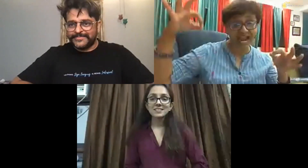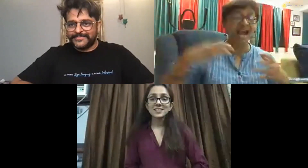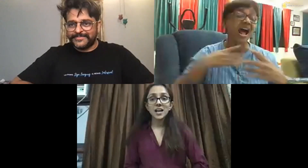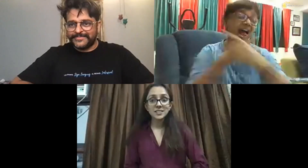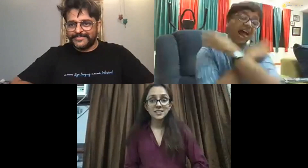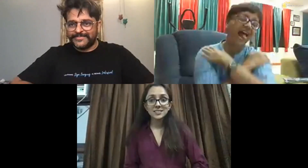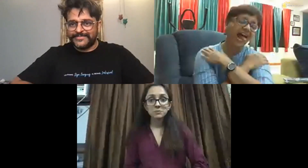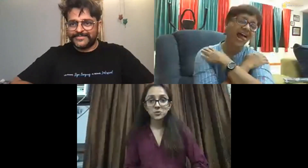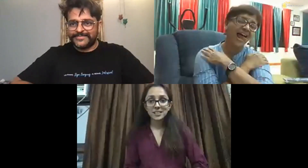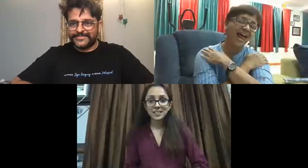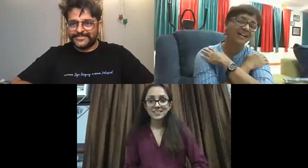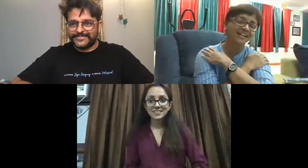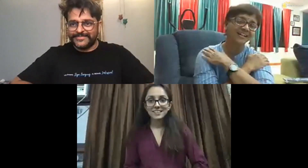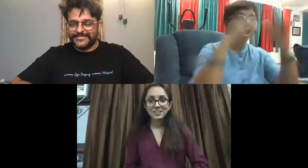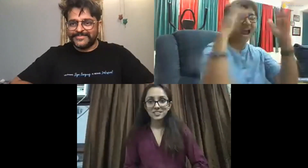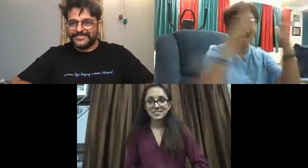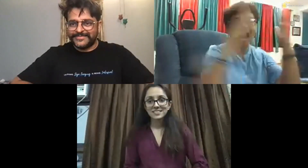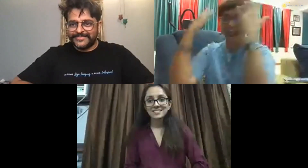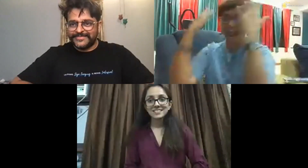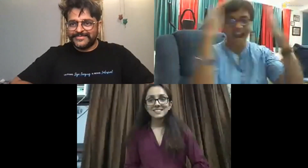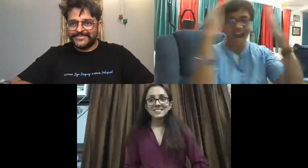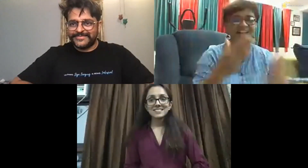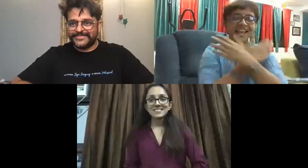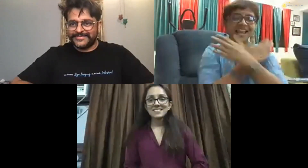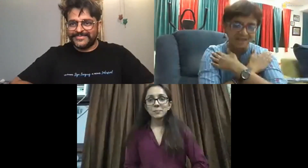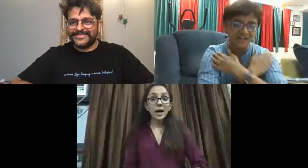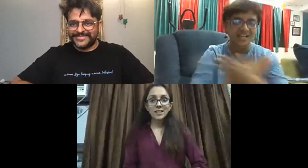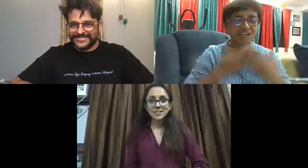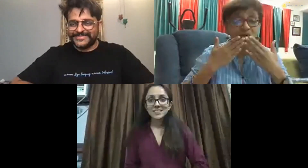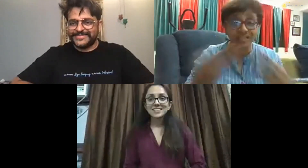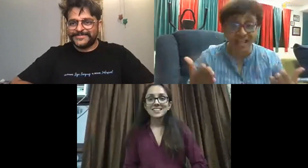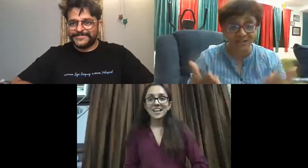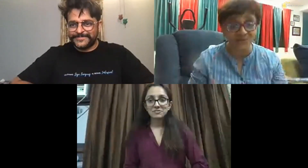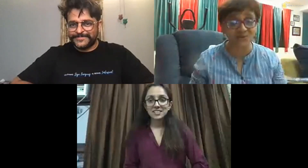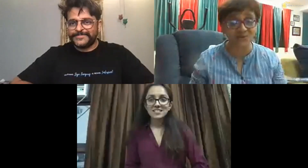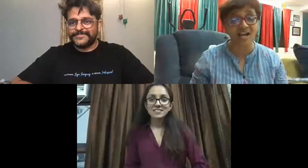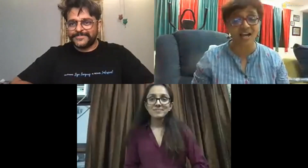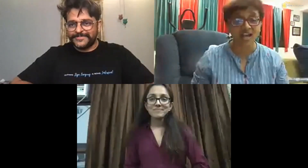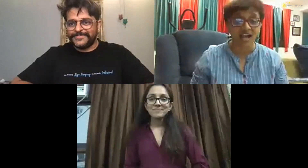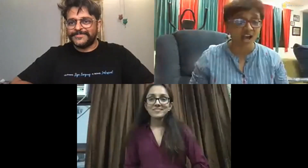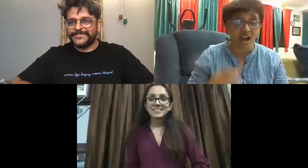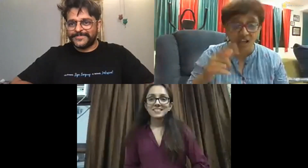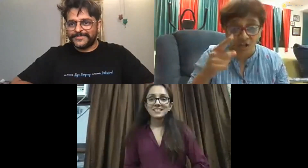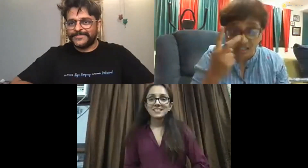And the dance, the music, loved it. The buzz, loved it.